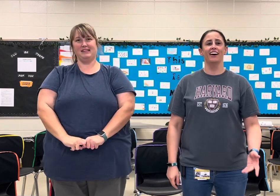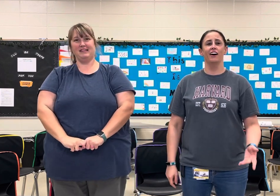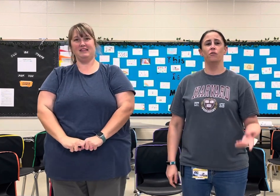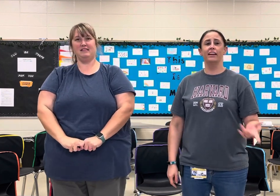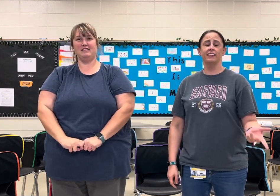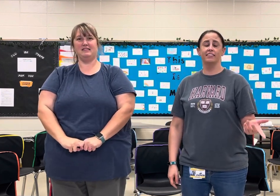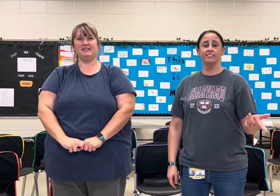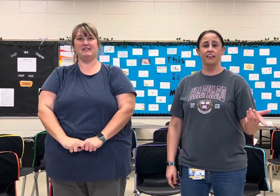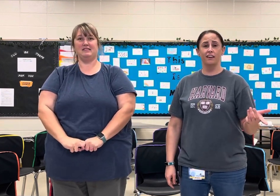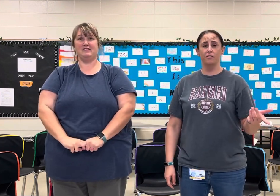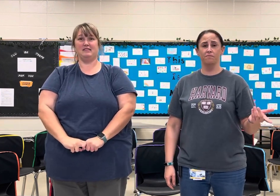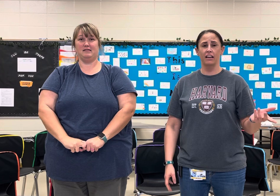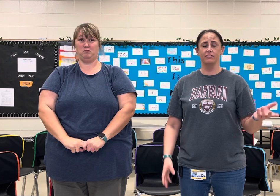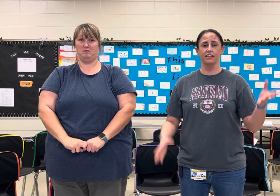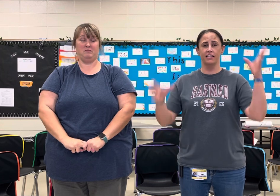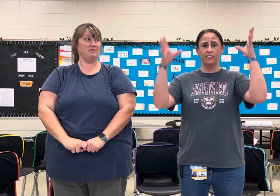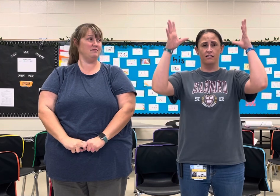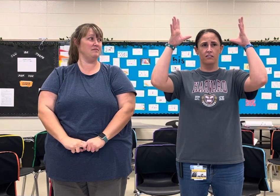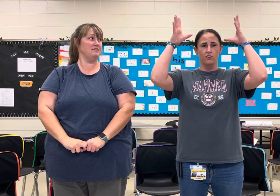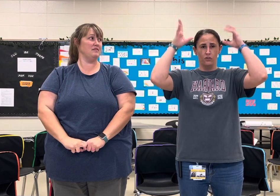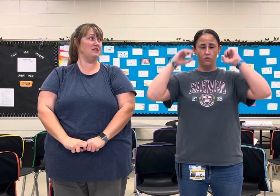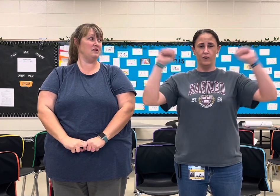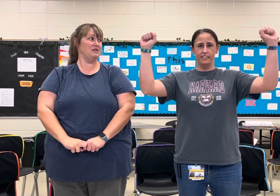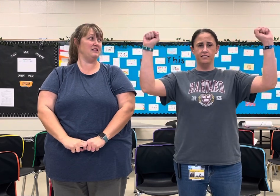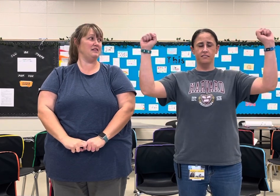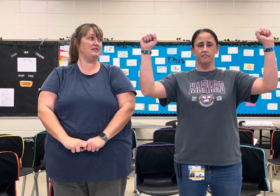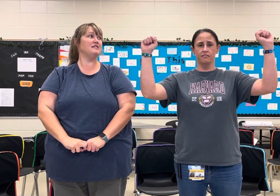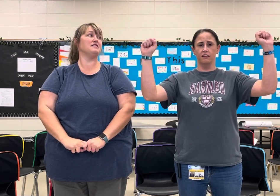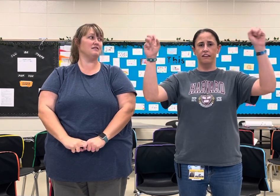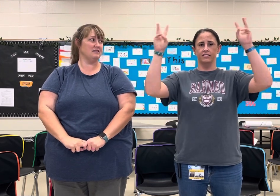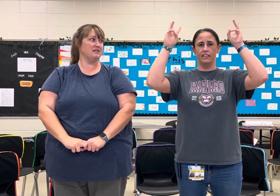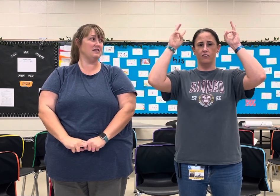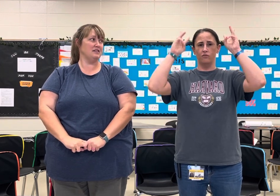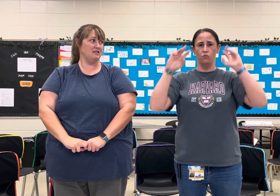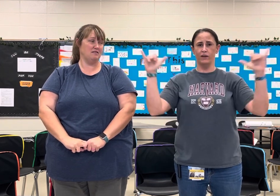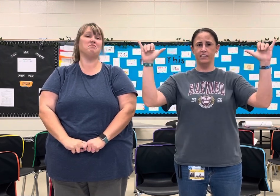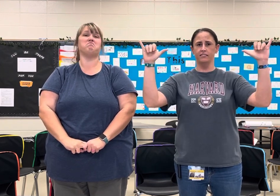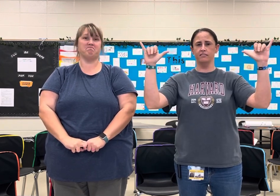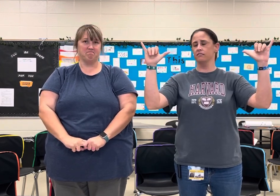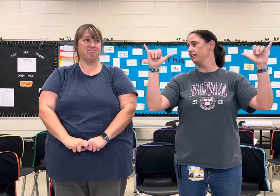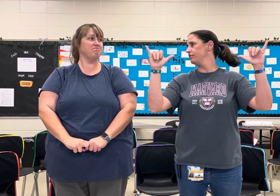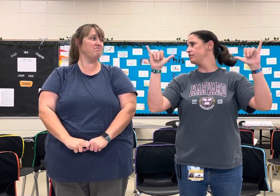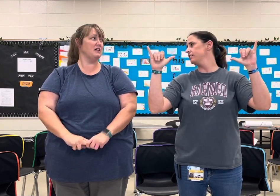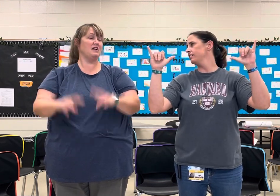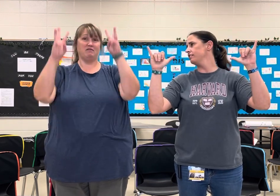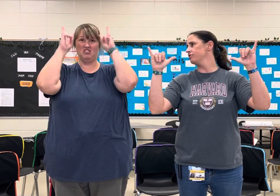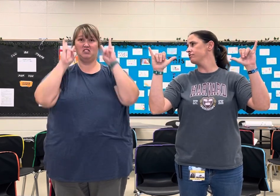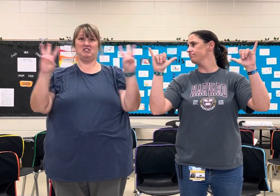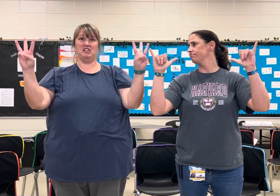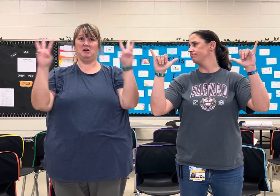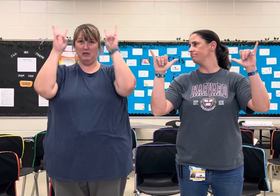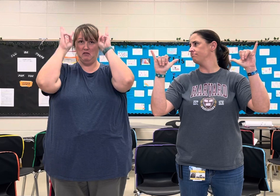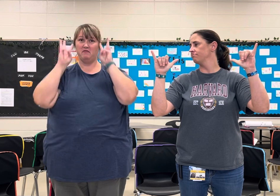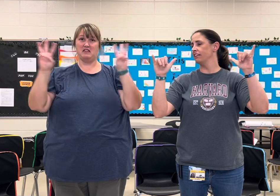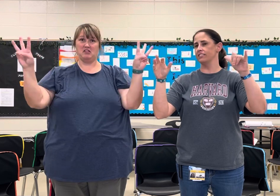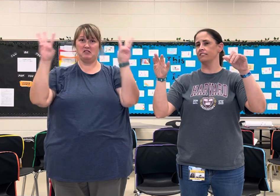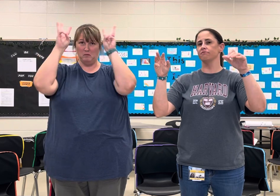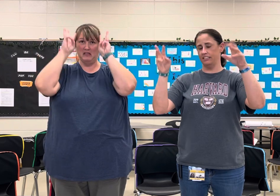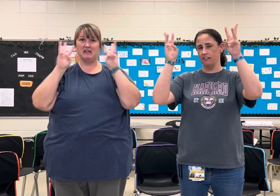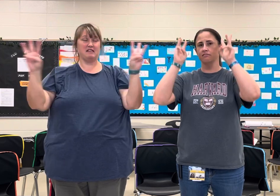Chick-fil-A. Wendy's. I've seen Wendy's. I've seen Wendy's. Have you seen any others? Just the W. I've seen, yeah,